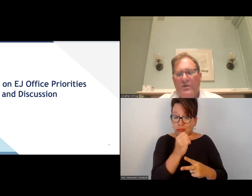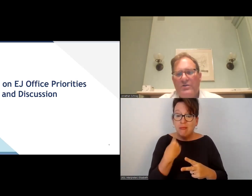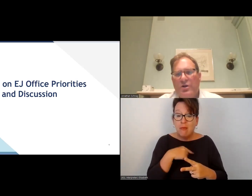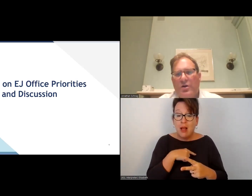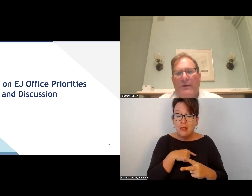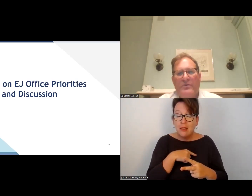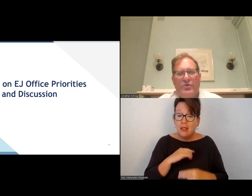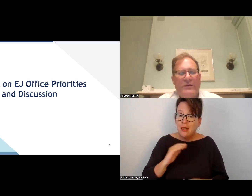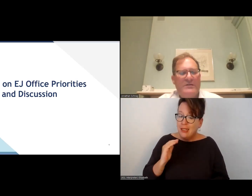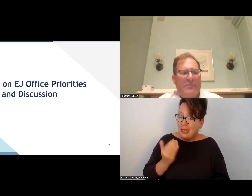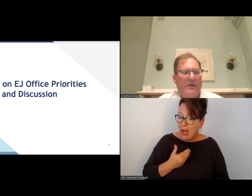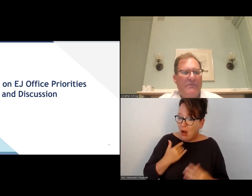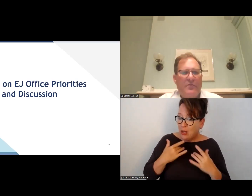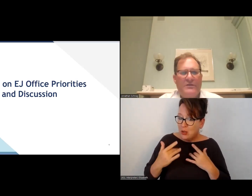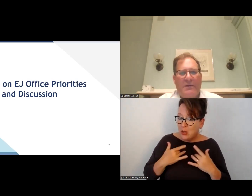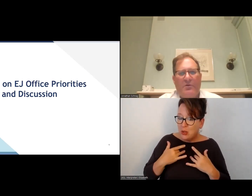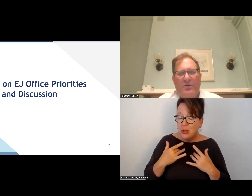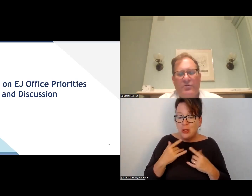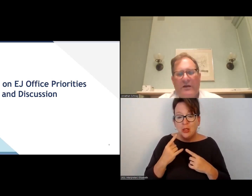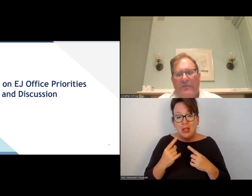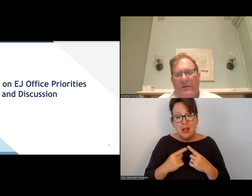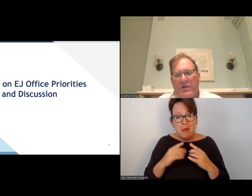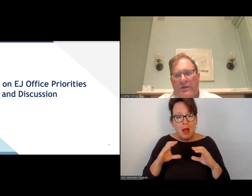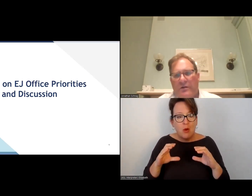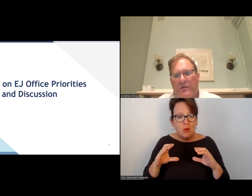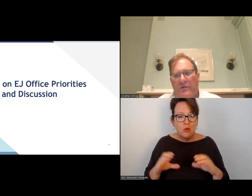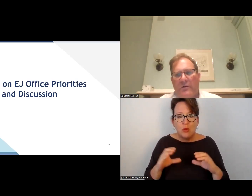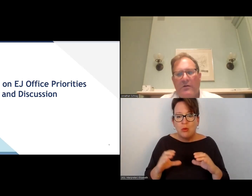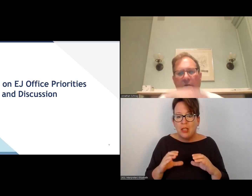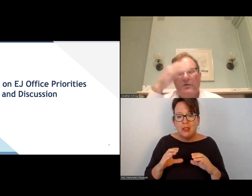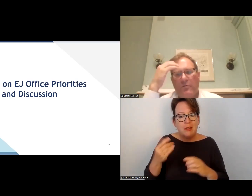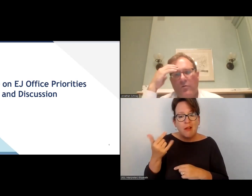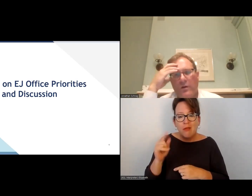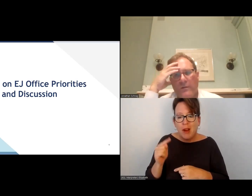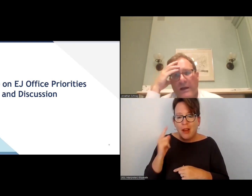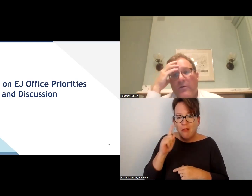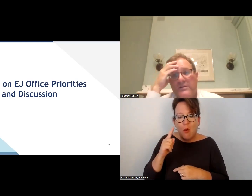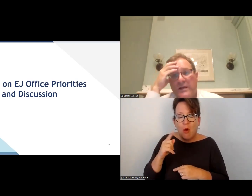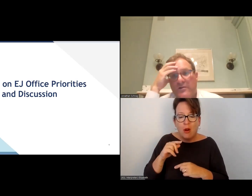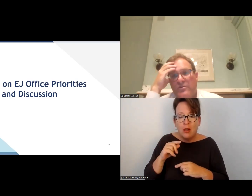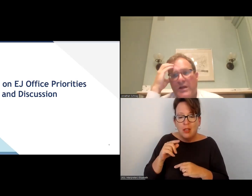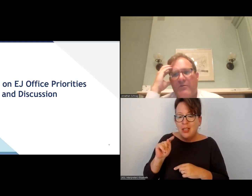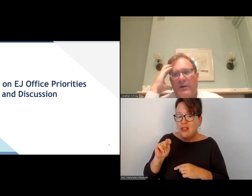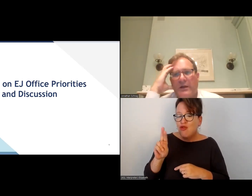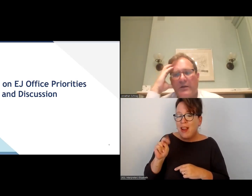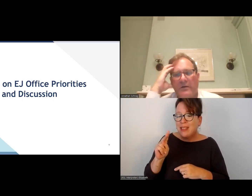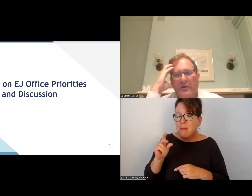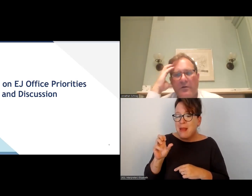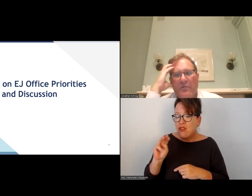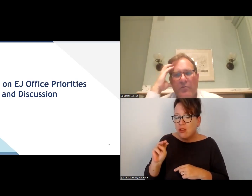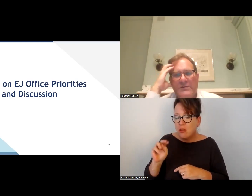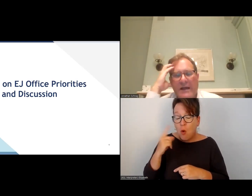Our concern about doing something, for example, on transmission, or in the power sector